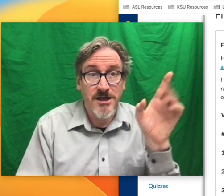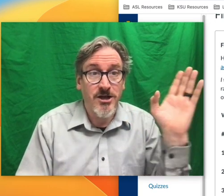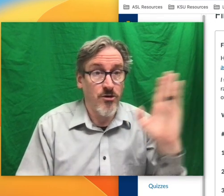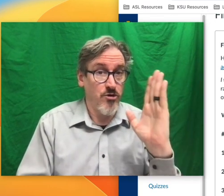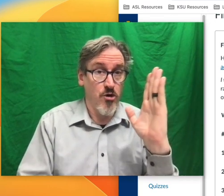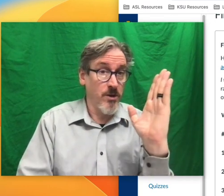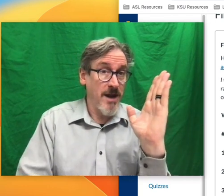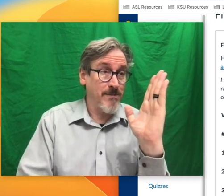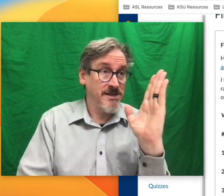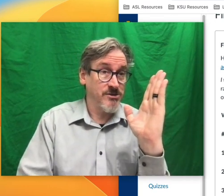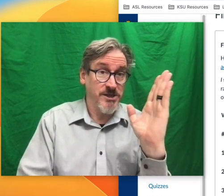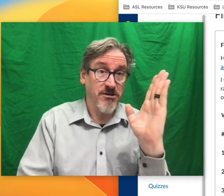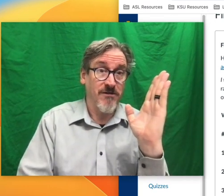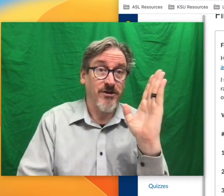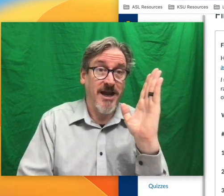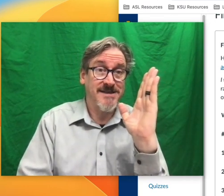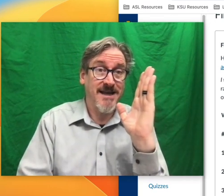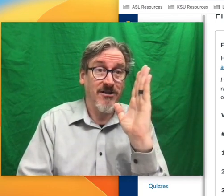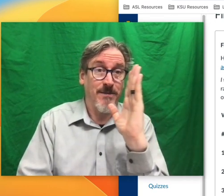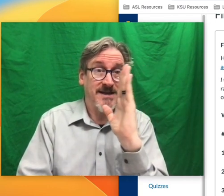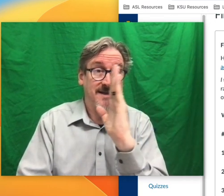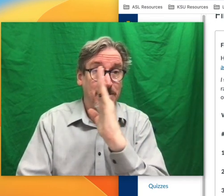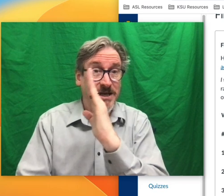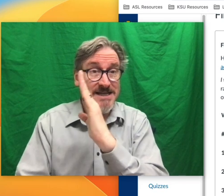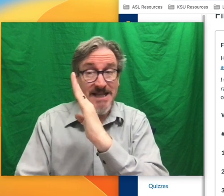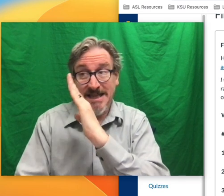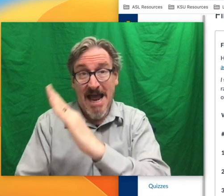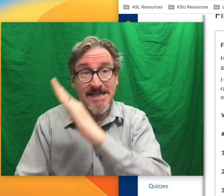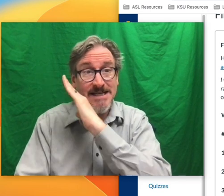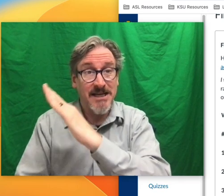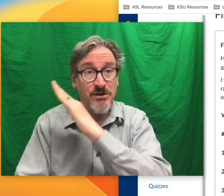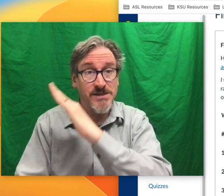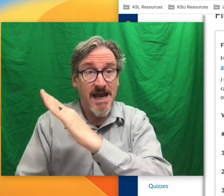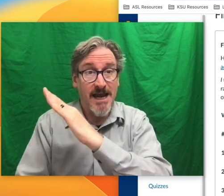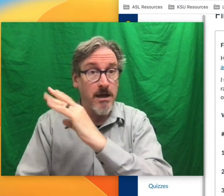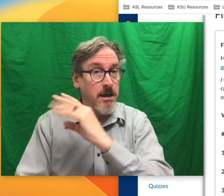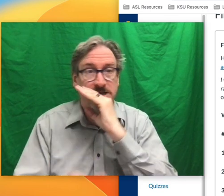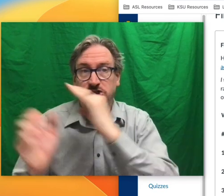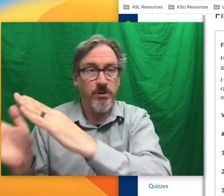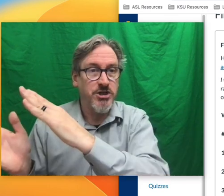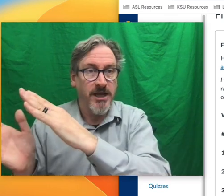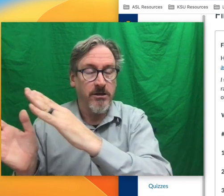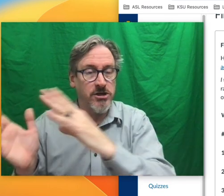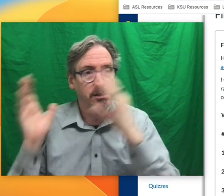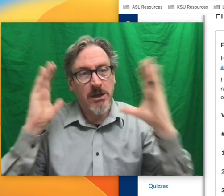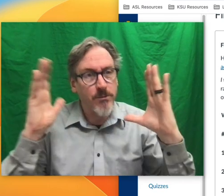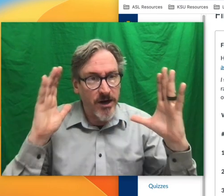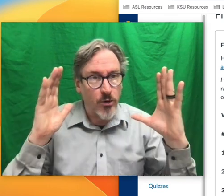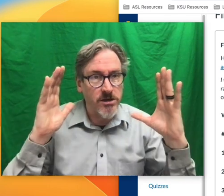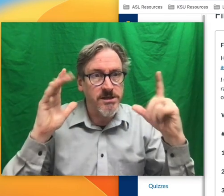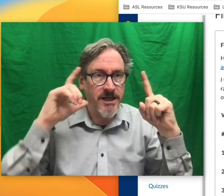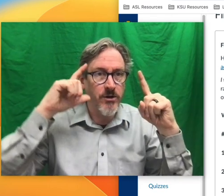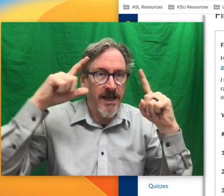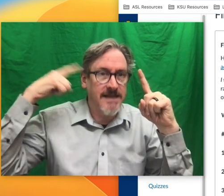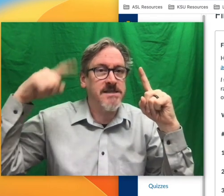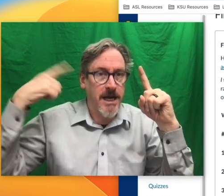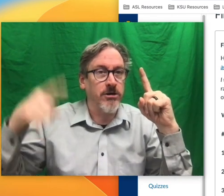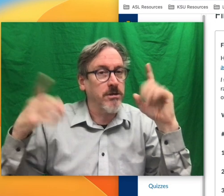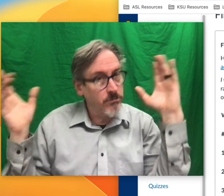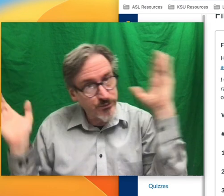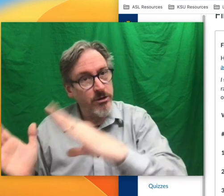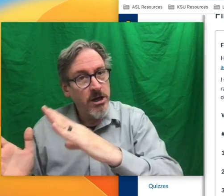because normally what happens is we start out very ASL, and by the time we get to the last thing you say, it's switched to English. That's how our brain works. Like, it